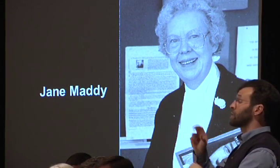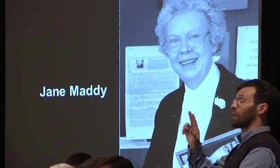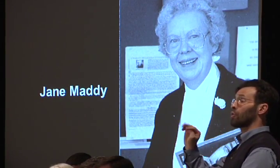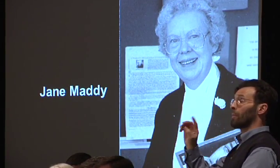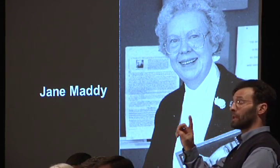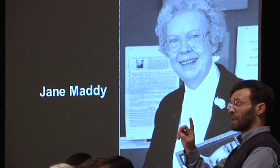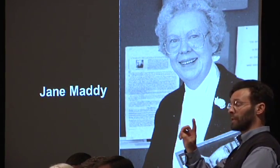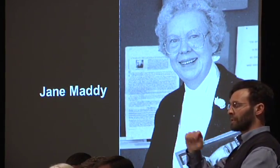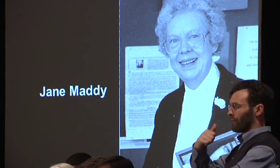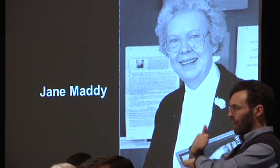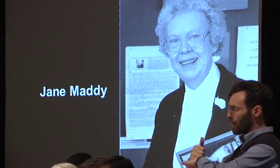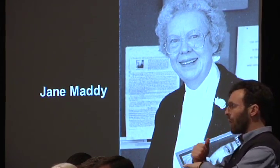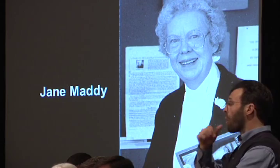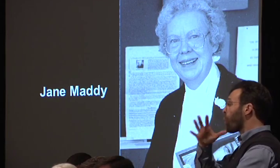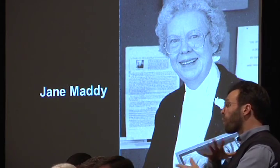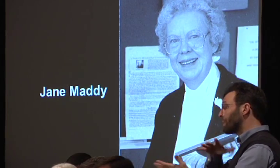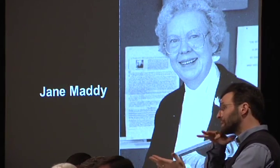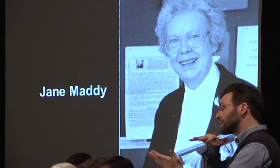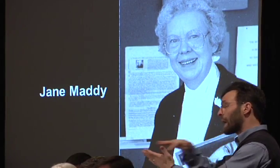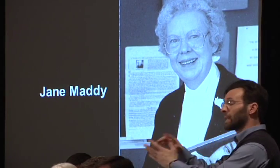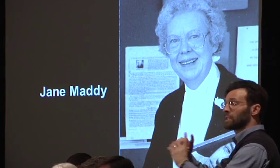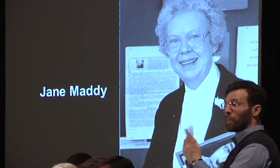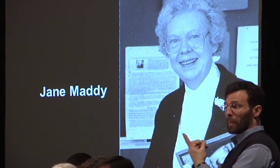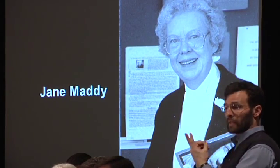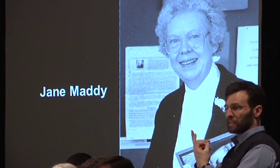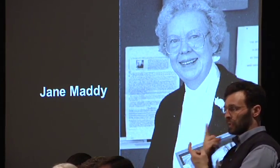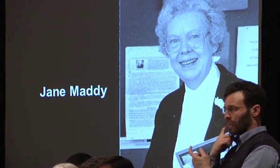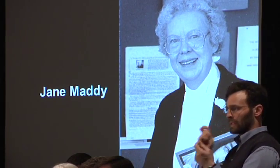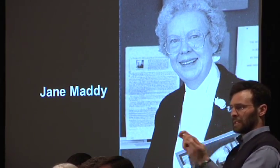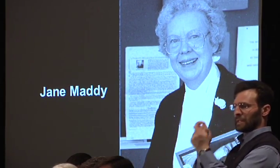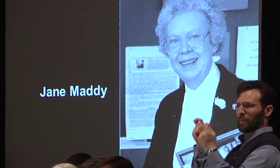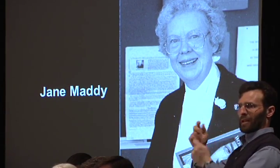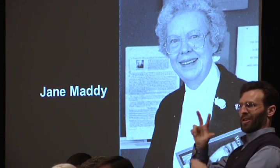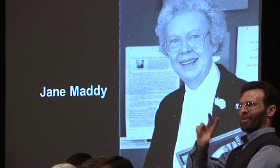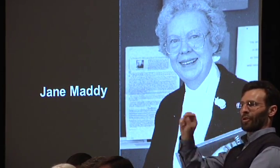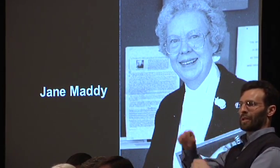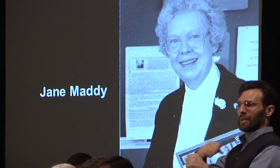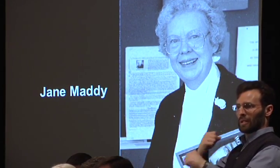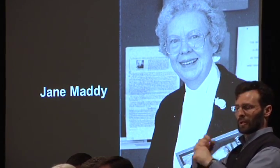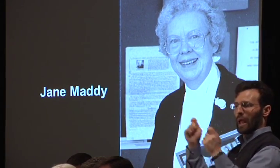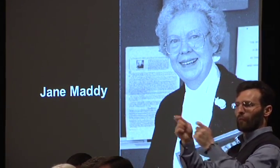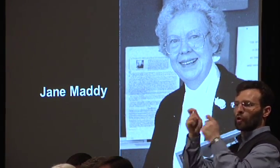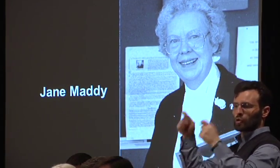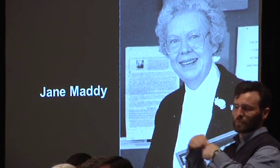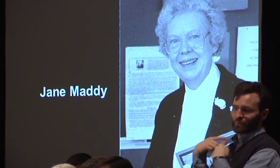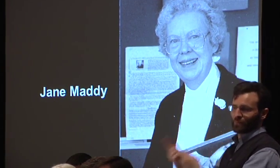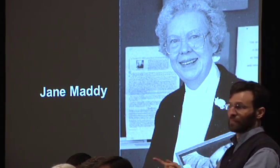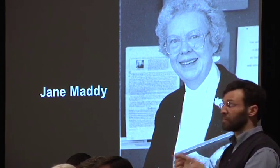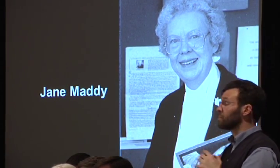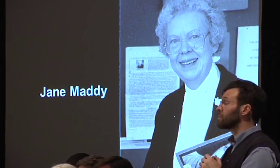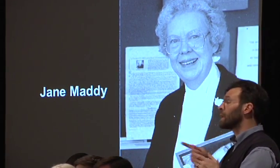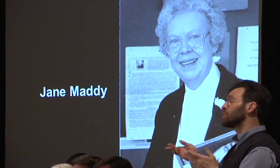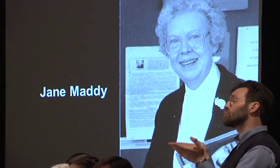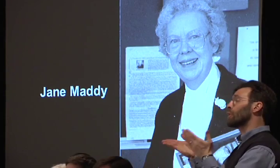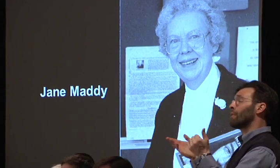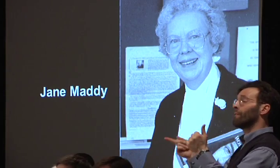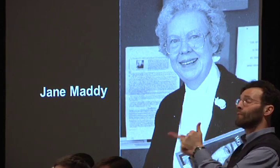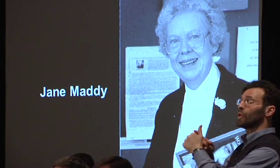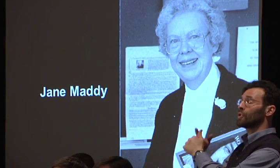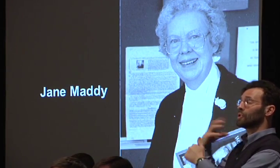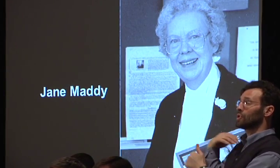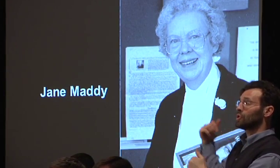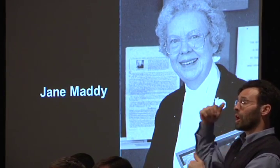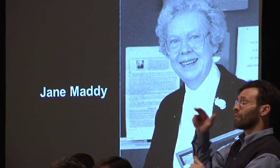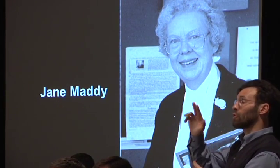one of the founders of the Women's Studies Department, which recently celebrated its 30th anniversary. She served as the first chair of the UMD